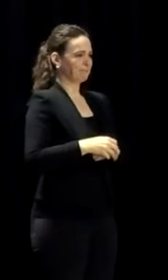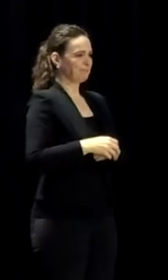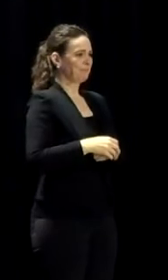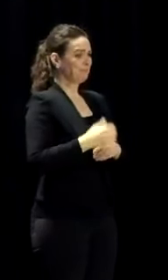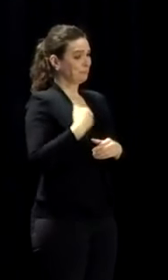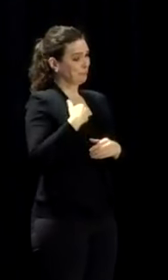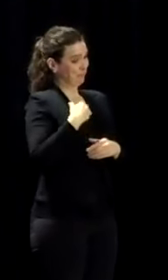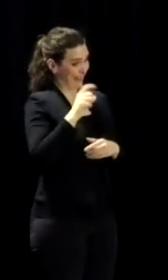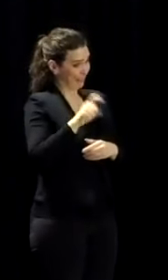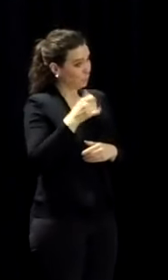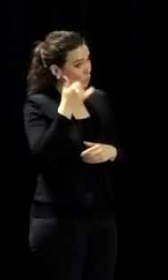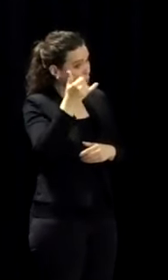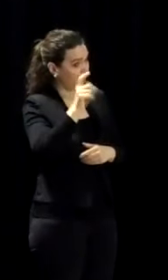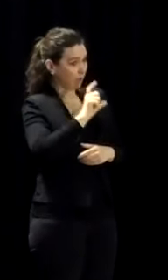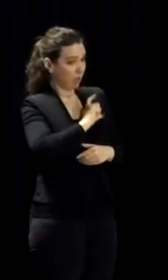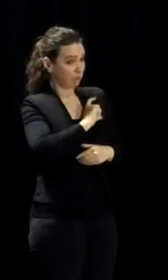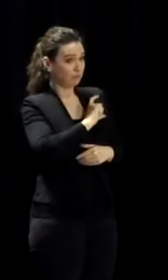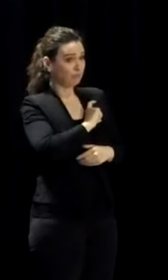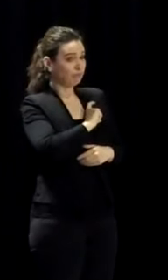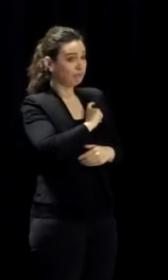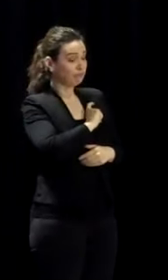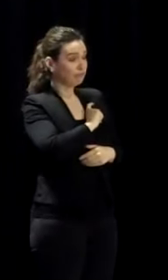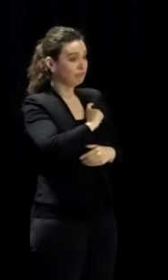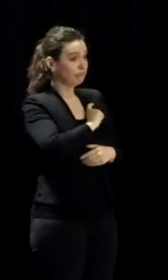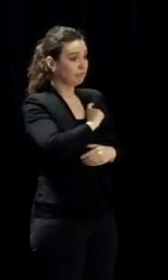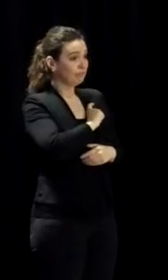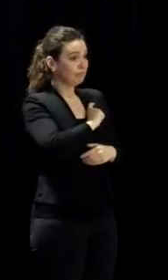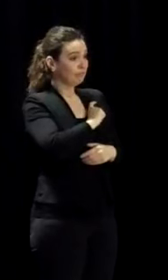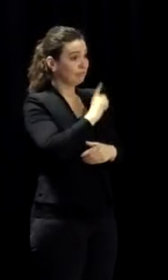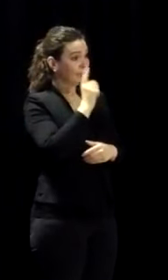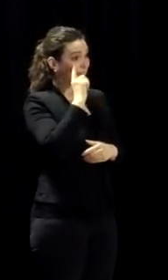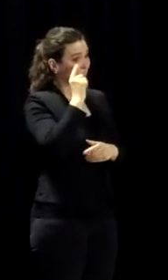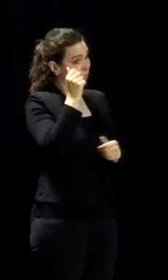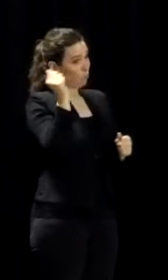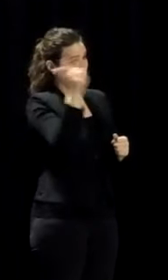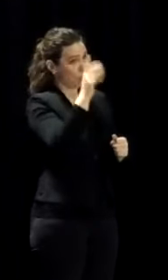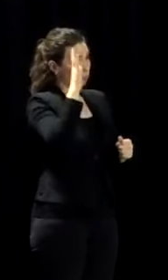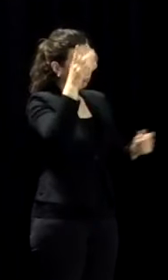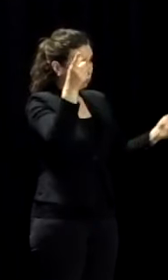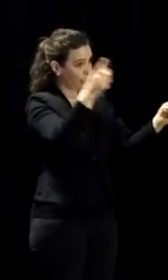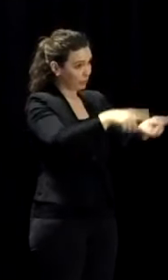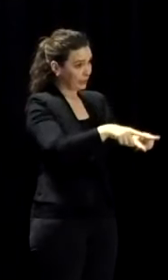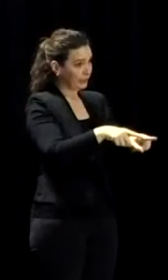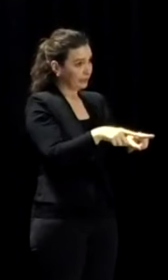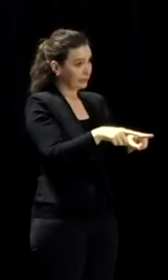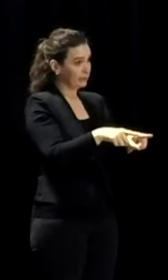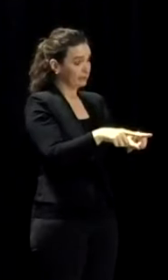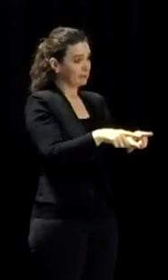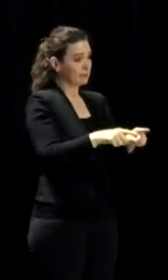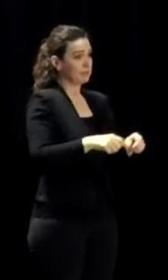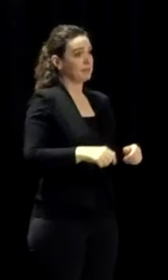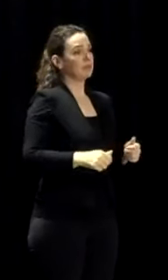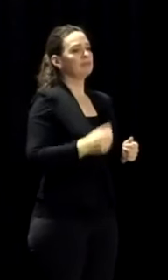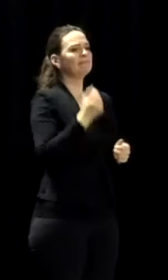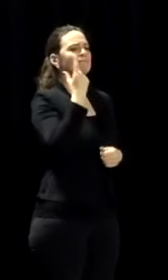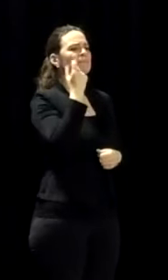all agree, despite the fact that crime has been down the past couple weeks, that our police officers have more important things to